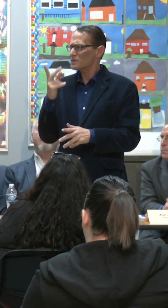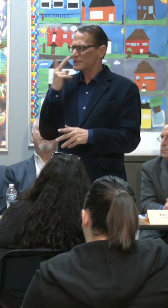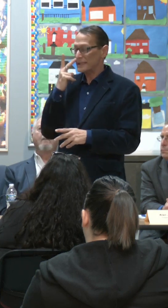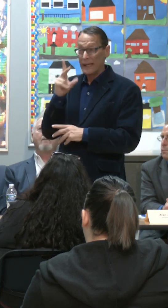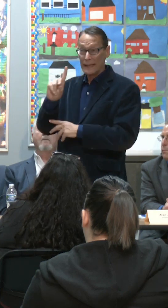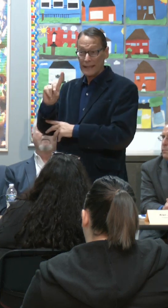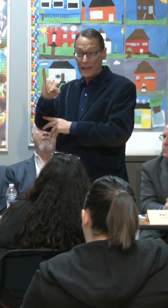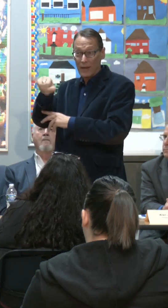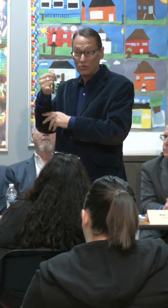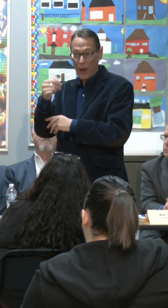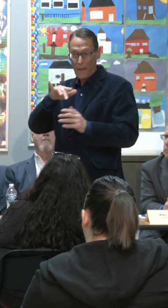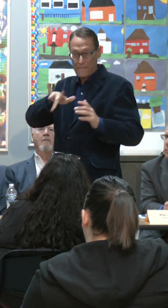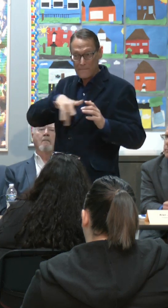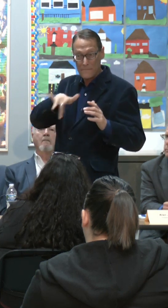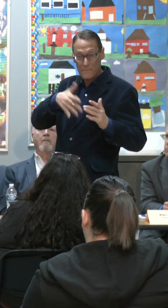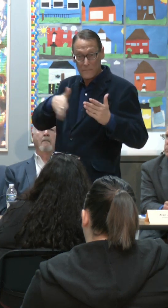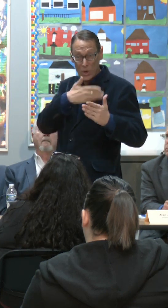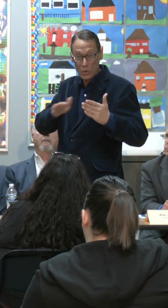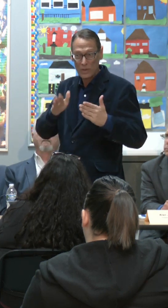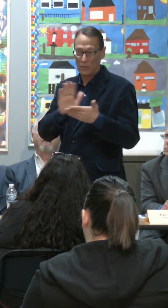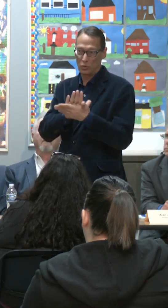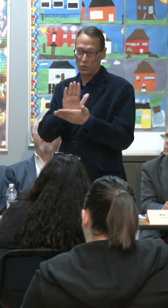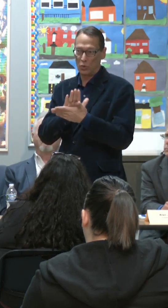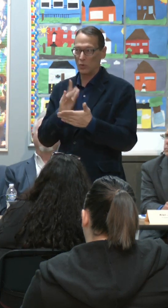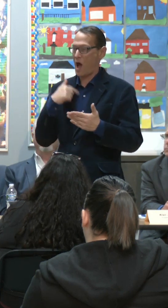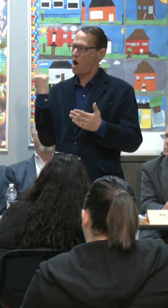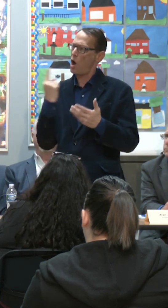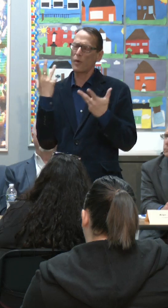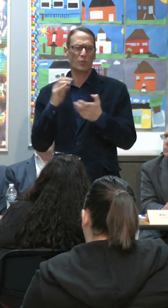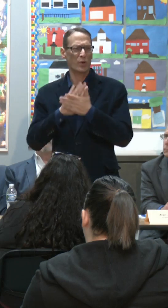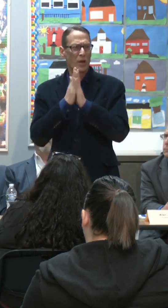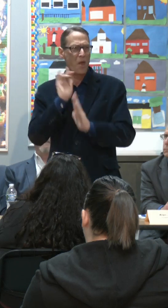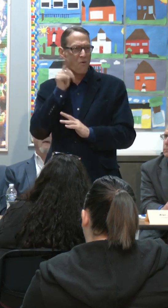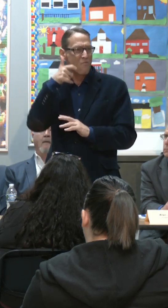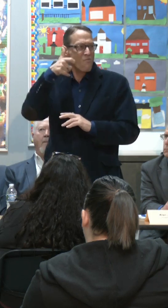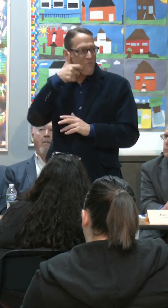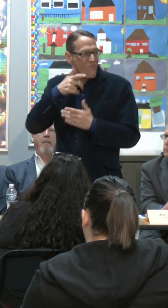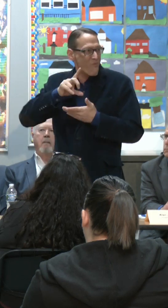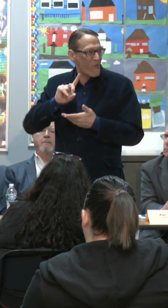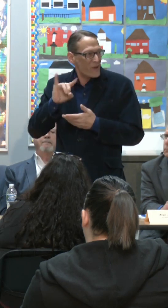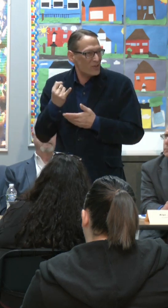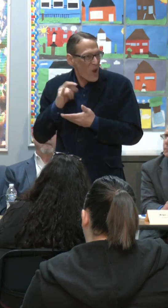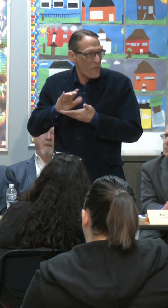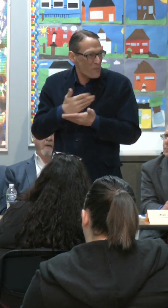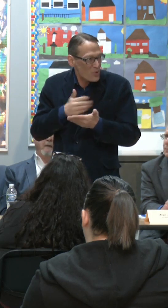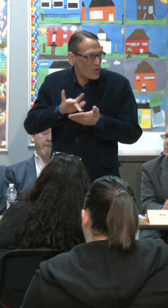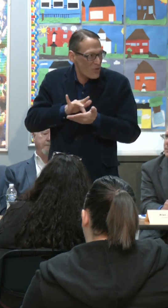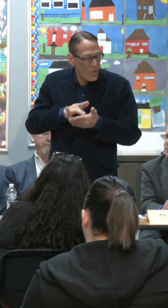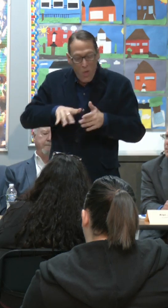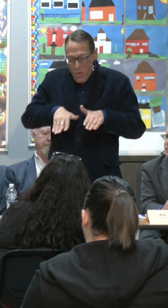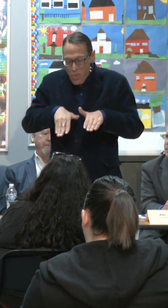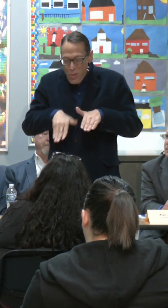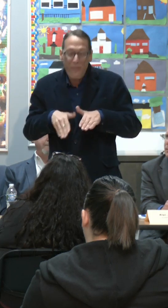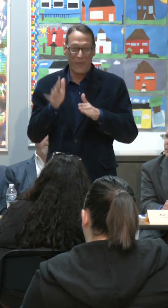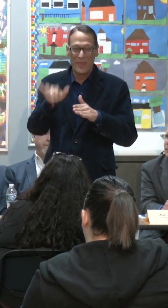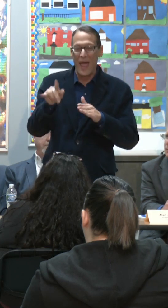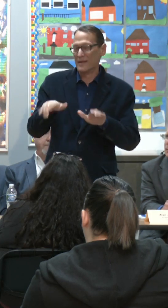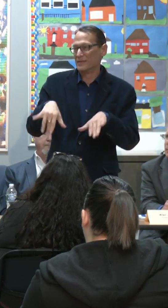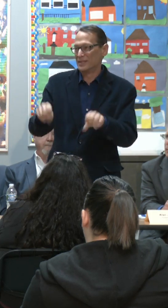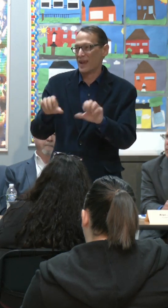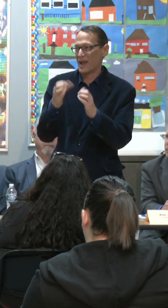school graduation. I've always wanted to be a DJ, so I may take that class after this, you know, because I might